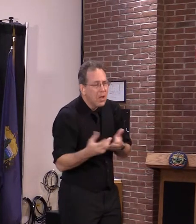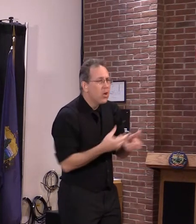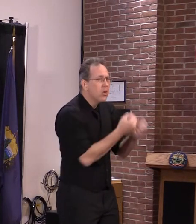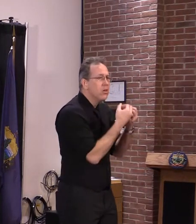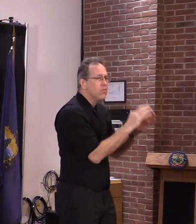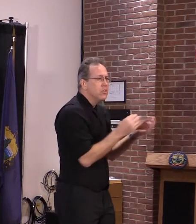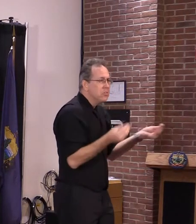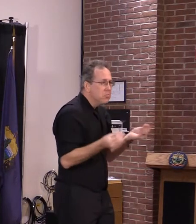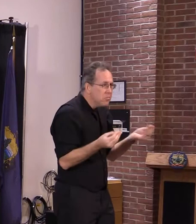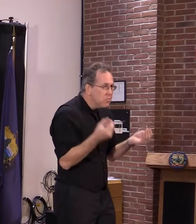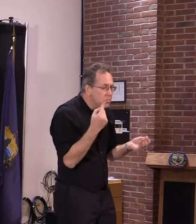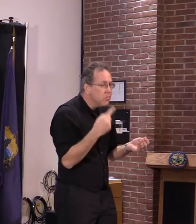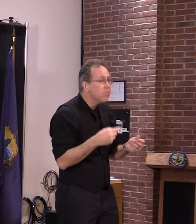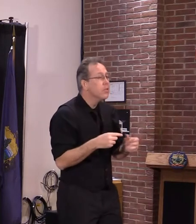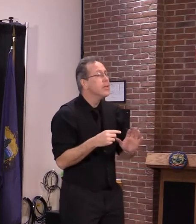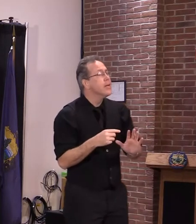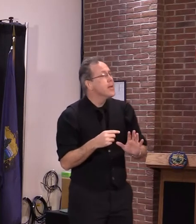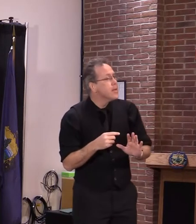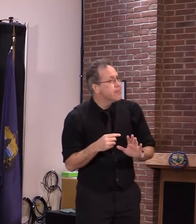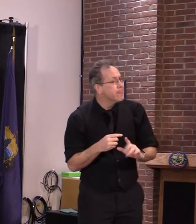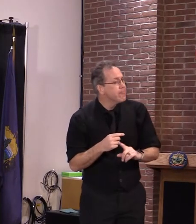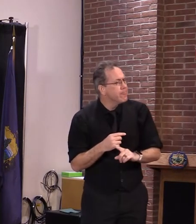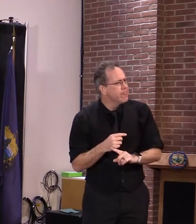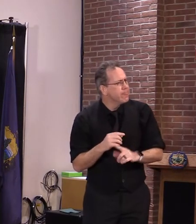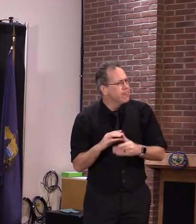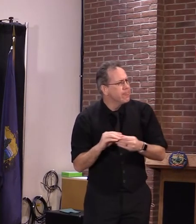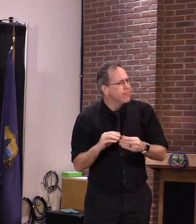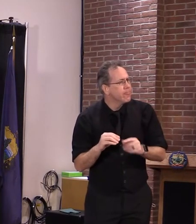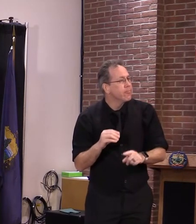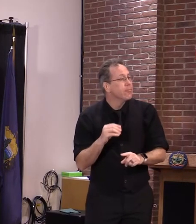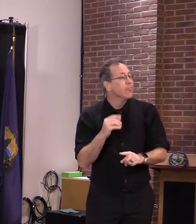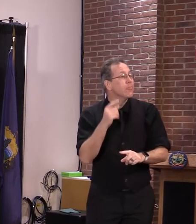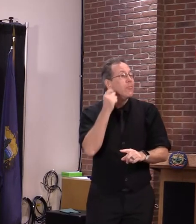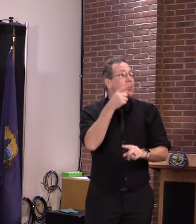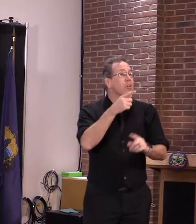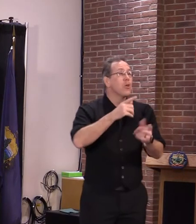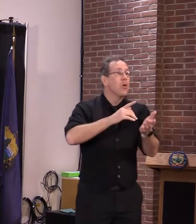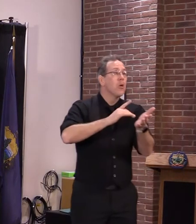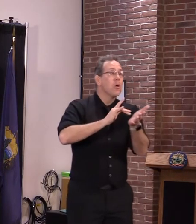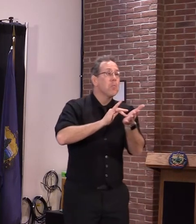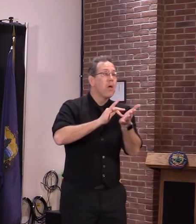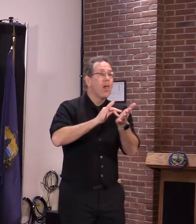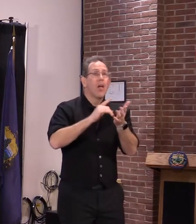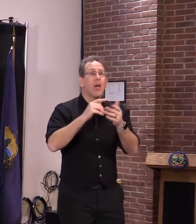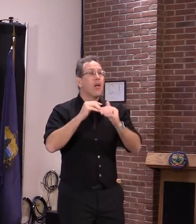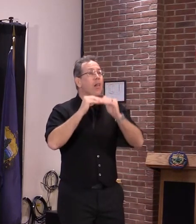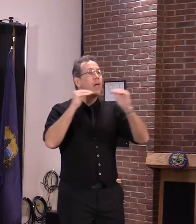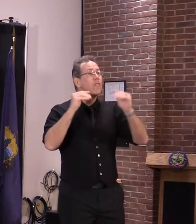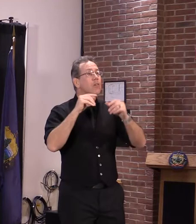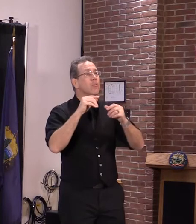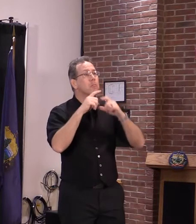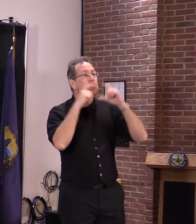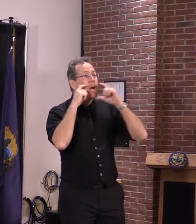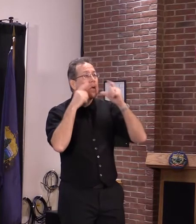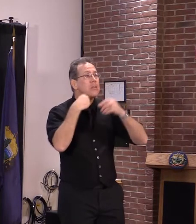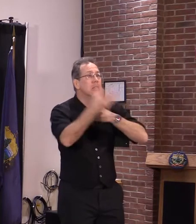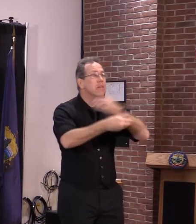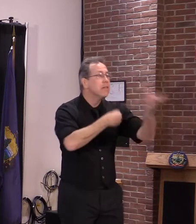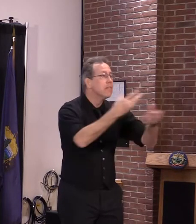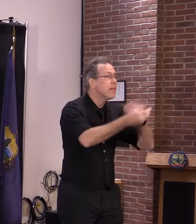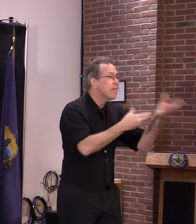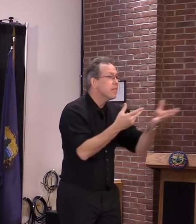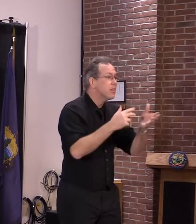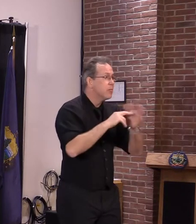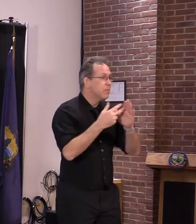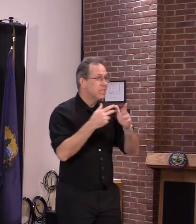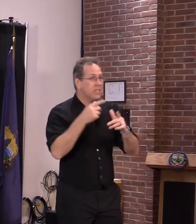not being distributed as medical grade. So you shouldn't be in close proximity to someone who's a known COVID patient